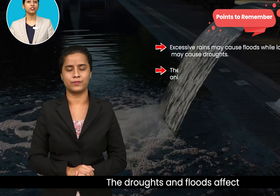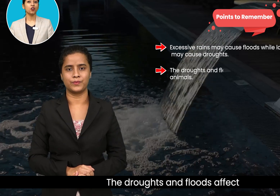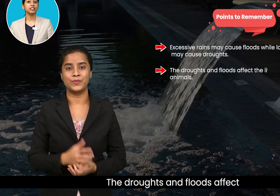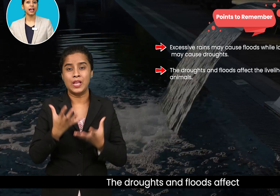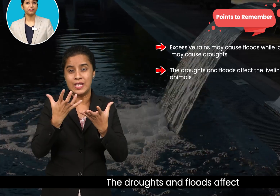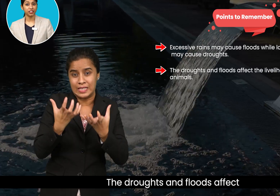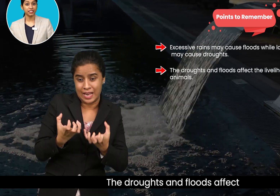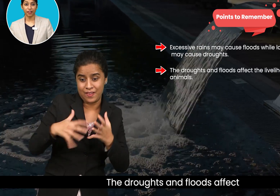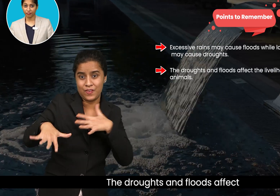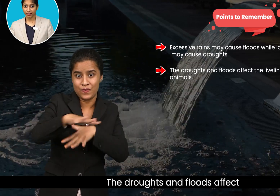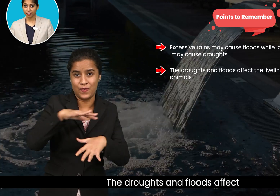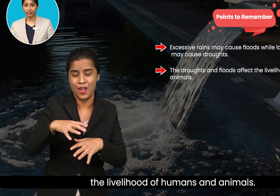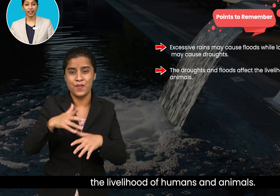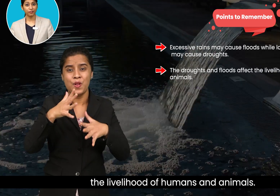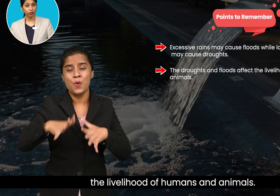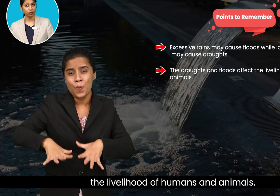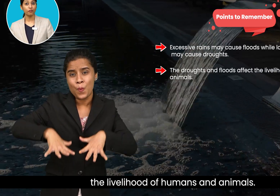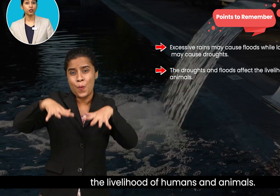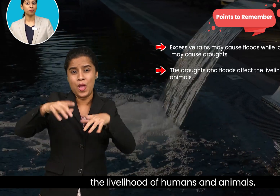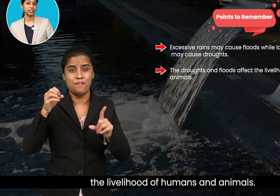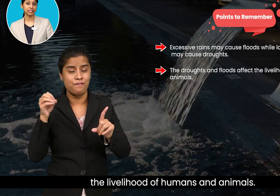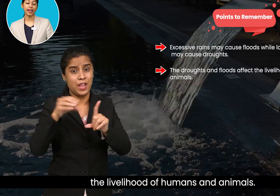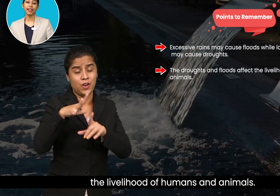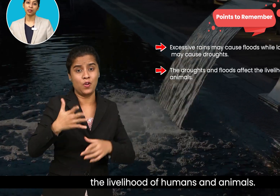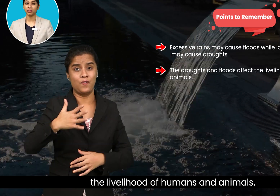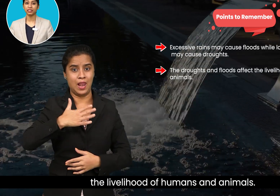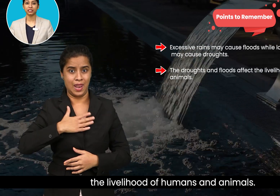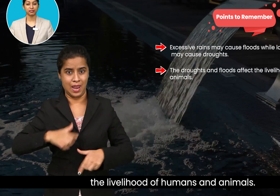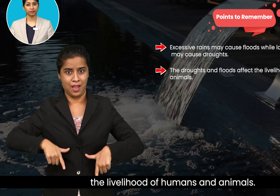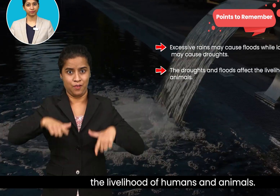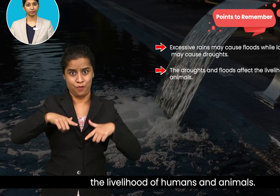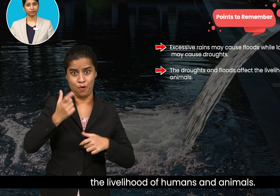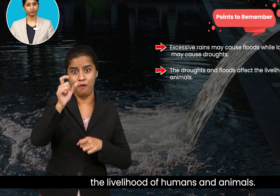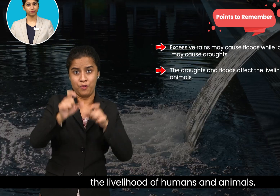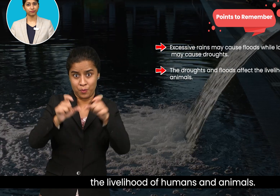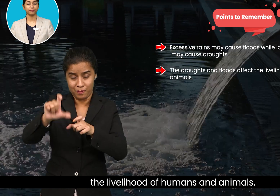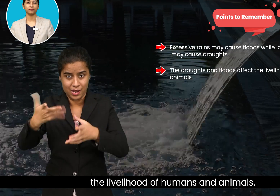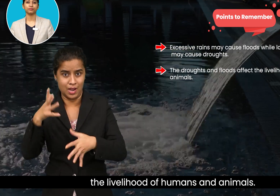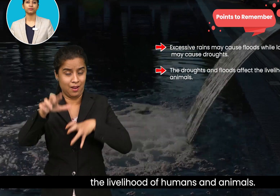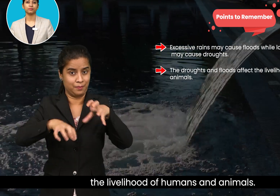The droughts and floods affect the livelihood of humans and animals.